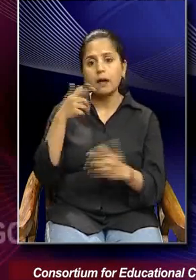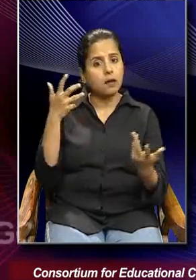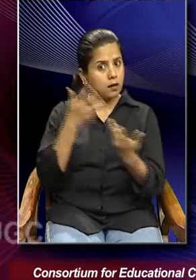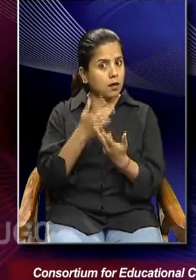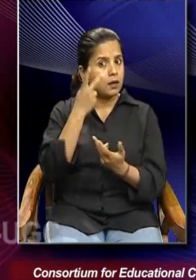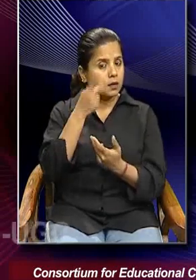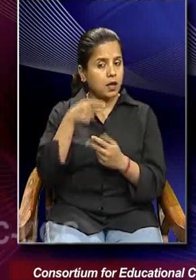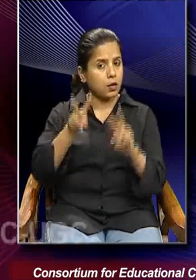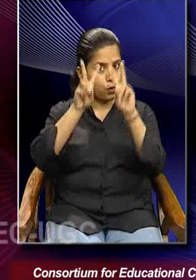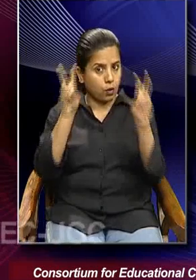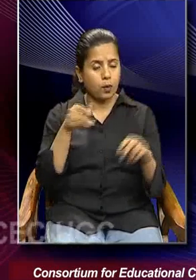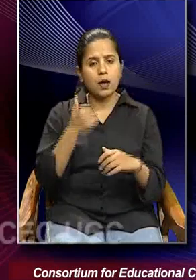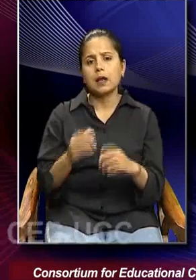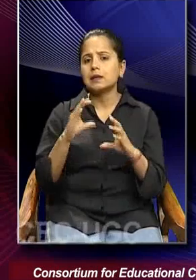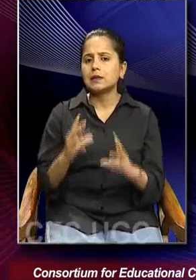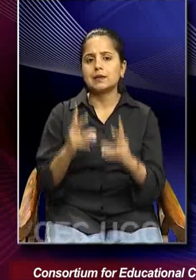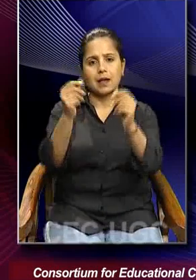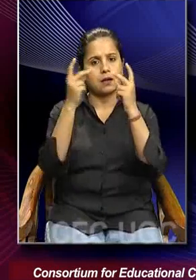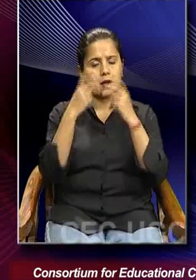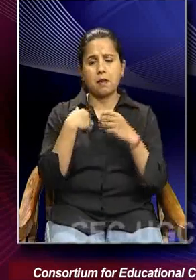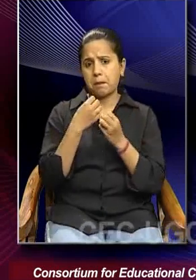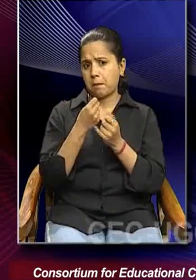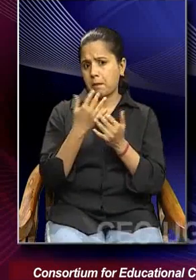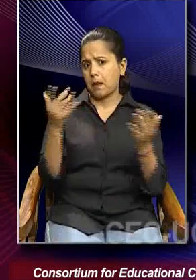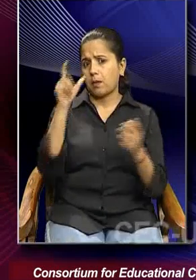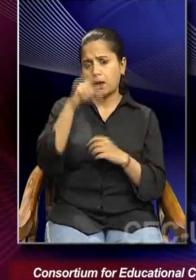look at the census data, we observe that a lot of people